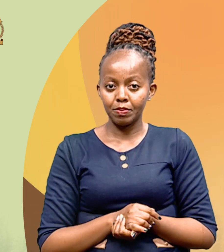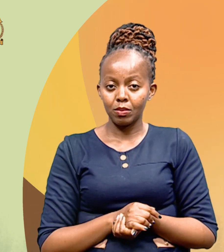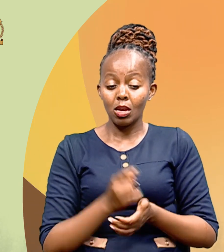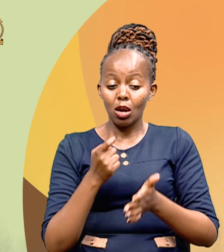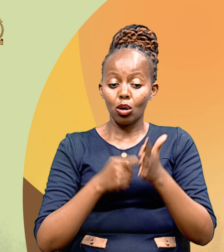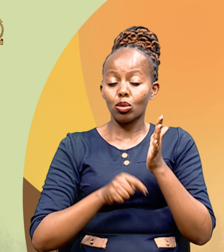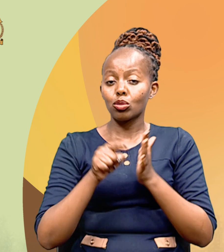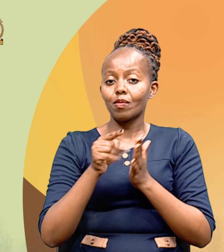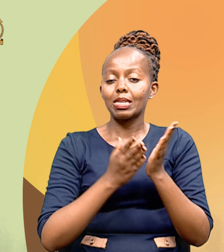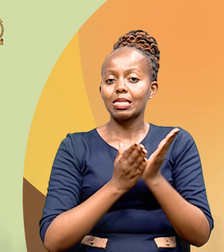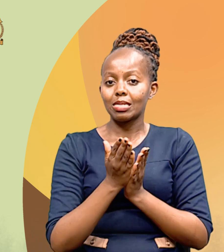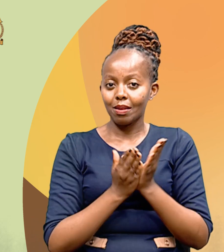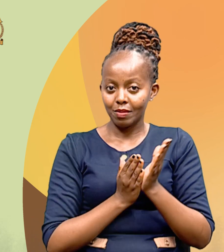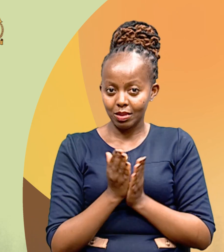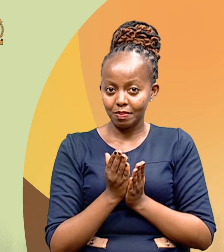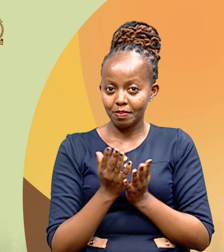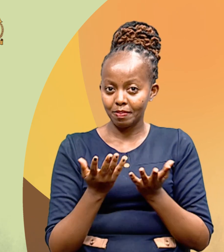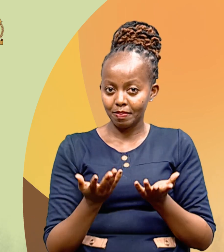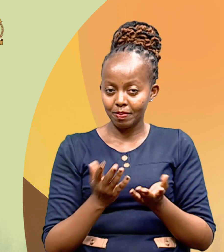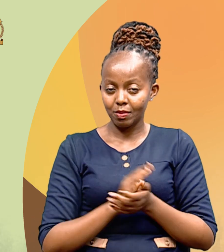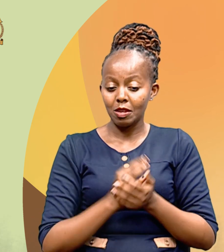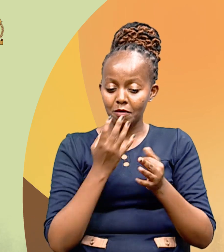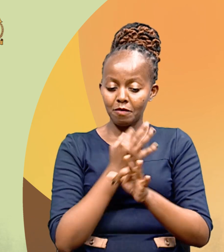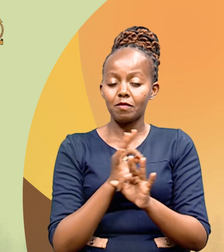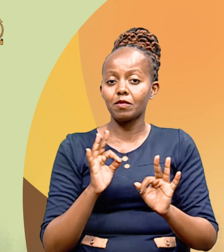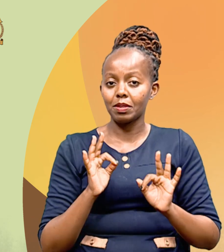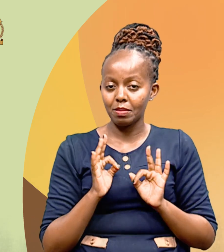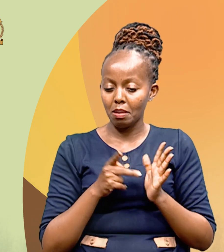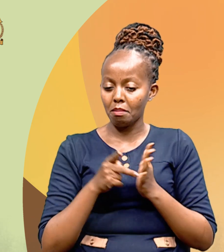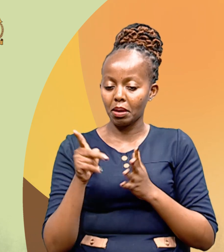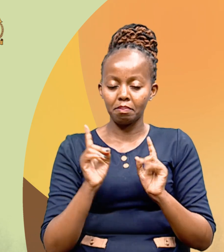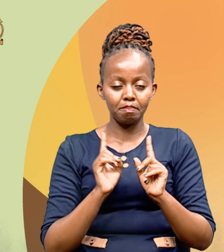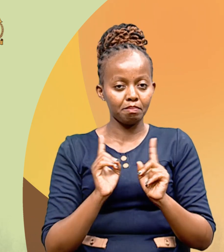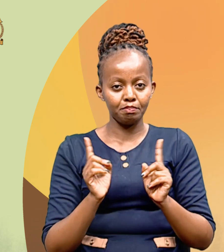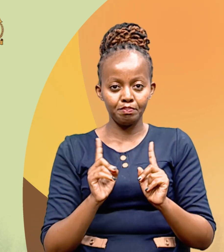Cost of service is free.